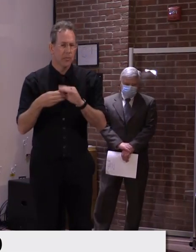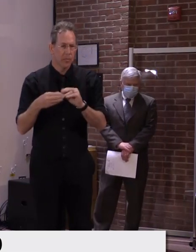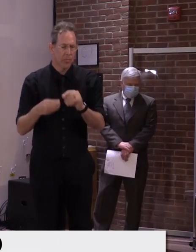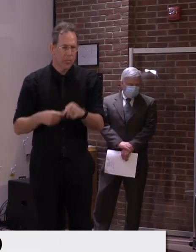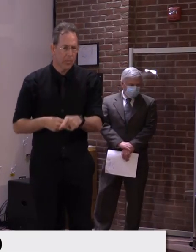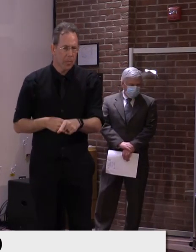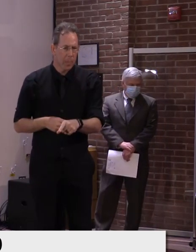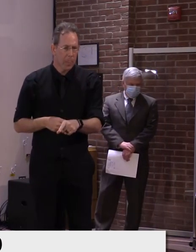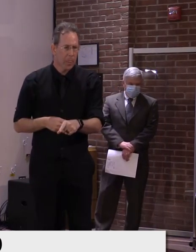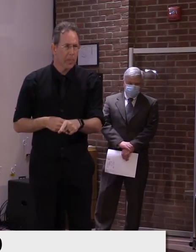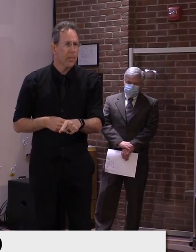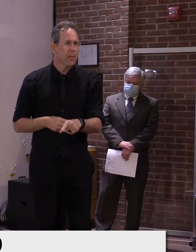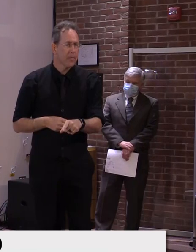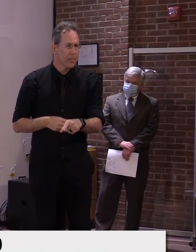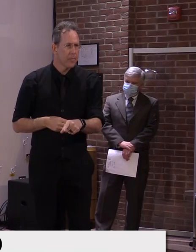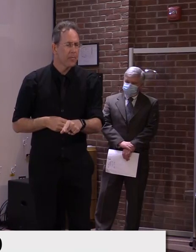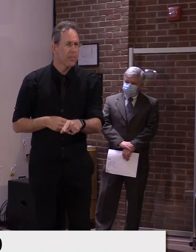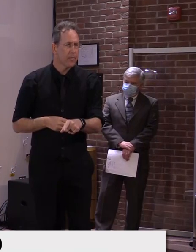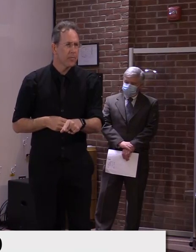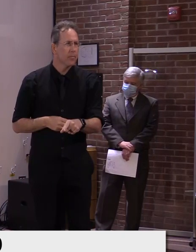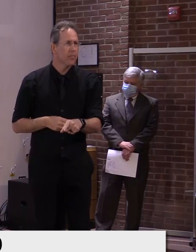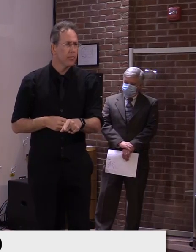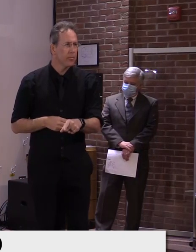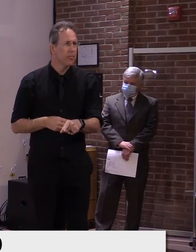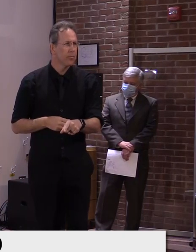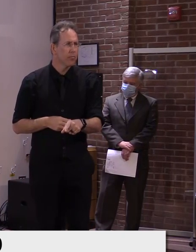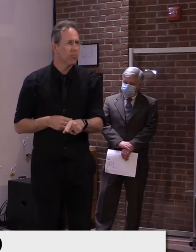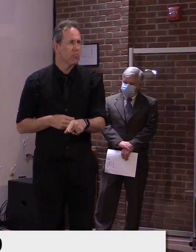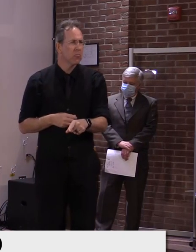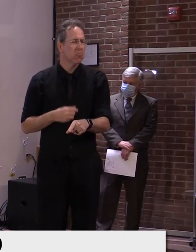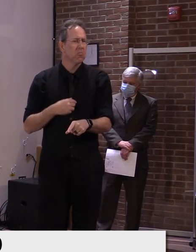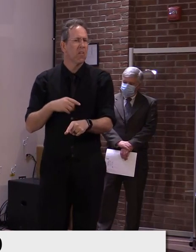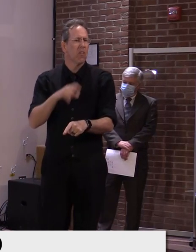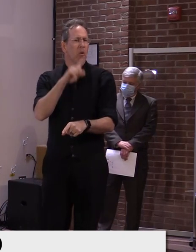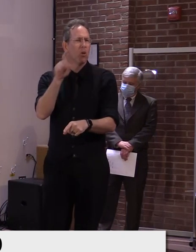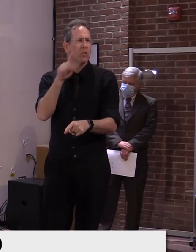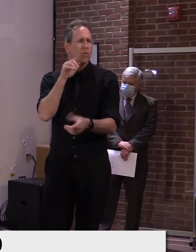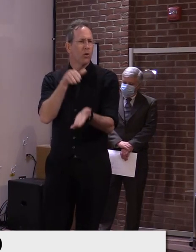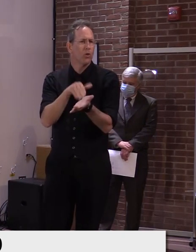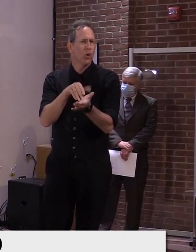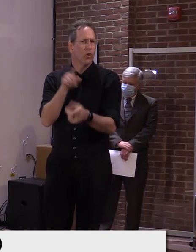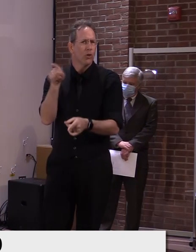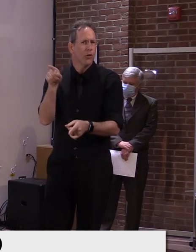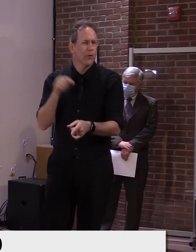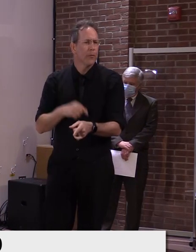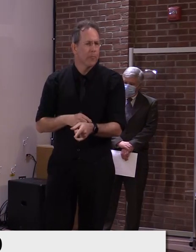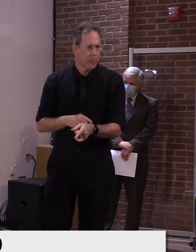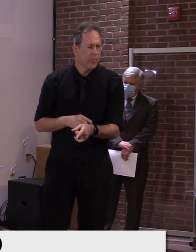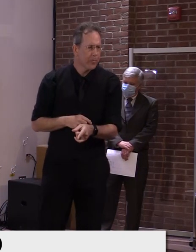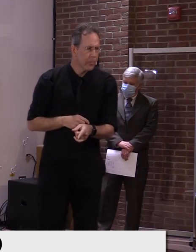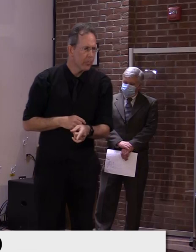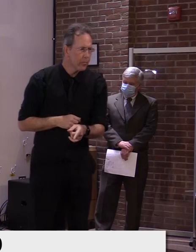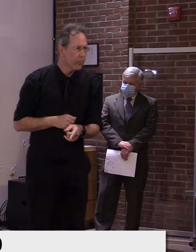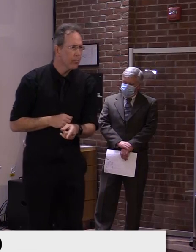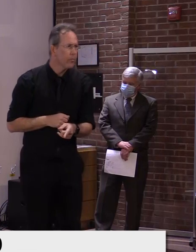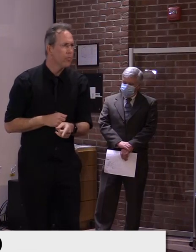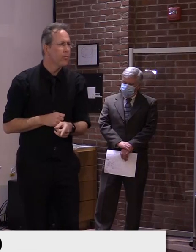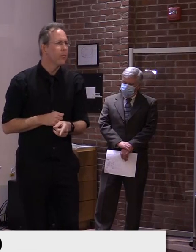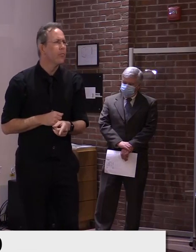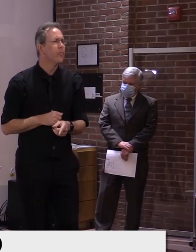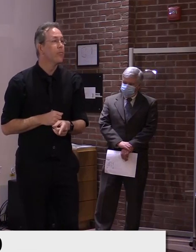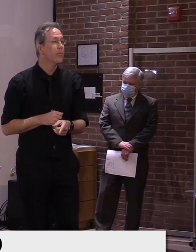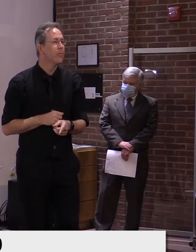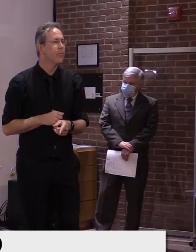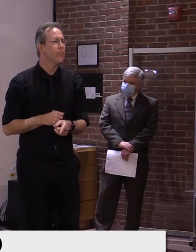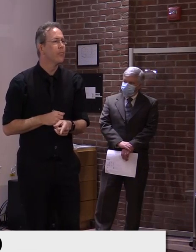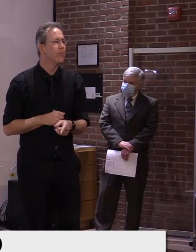Hi, Governor. I wonder if Dr. Levine can speak about another fly-in ointment, which is the news out of Israel about the South African